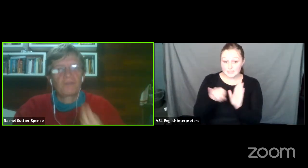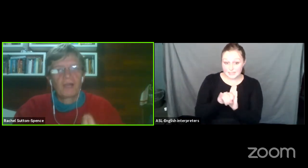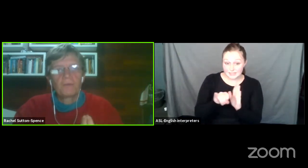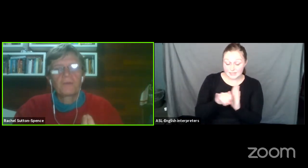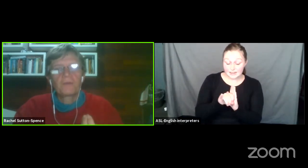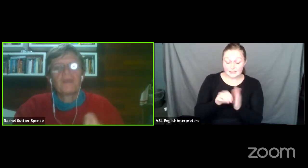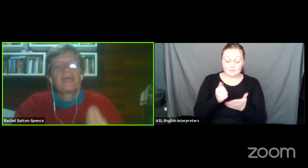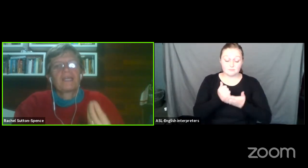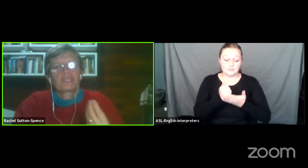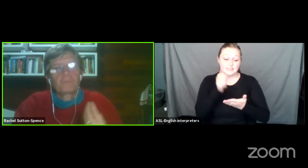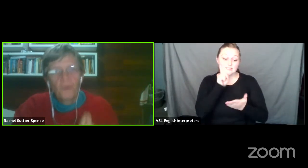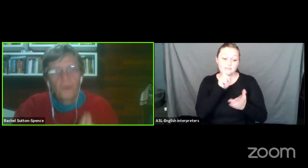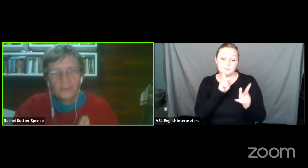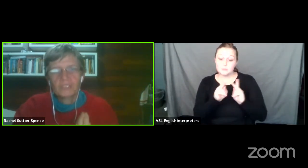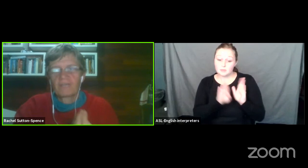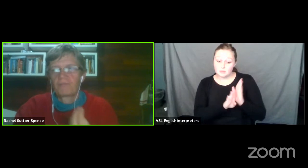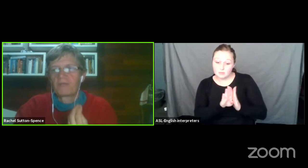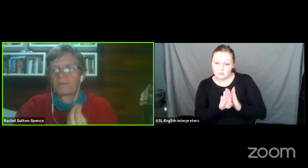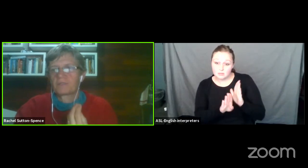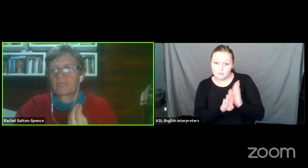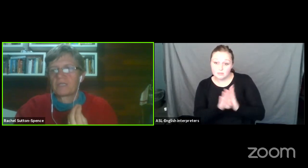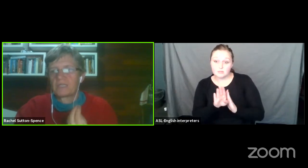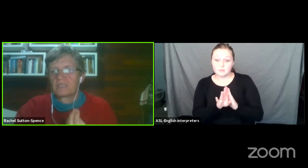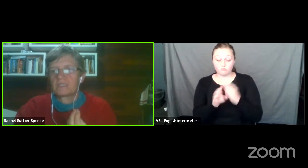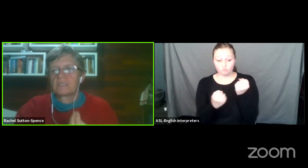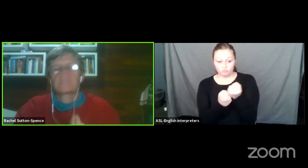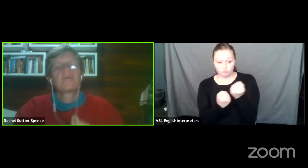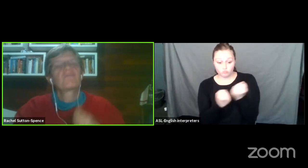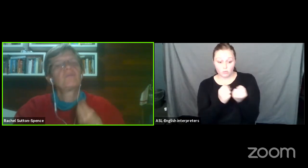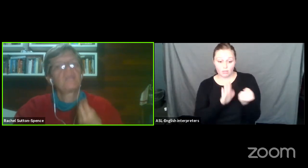to develop. It supports deaf people's